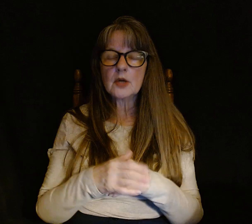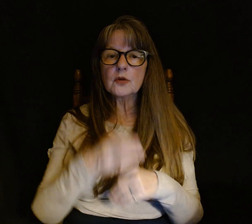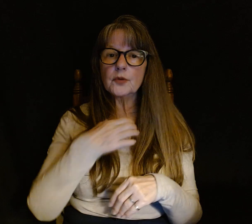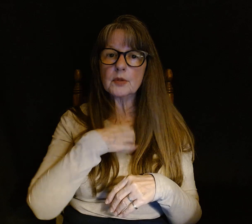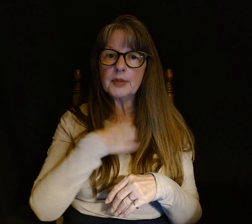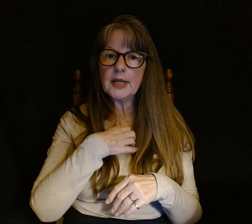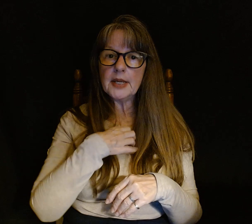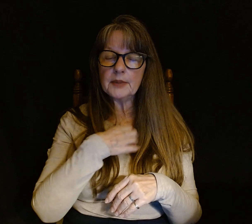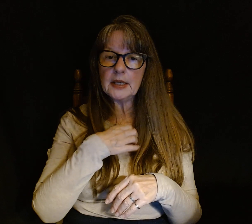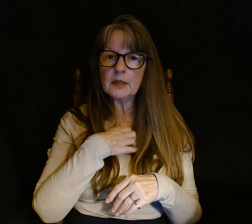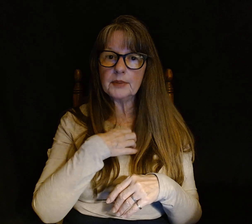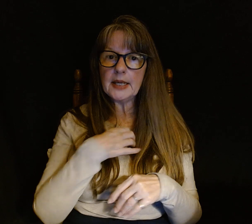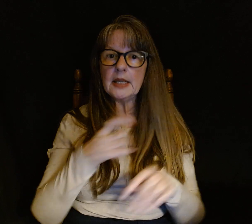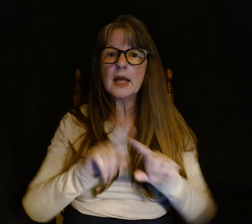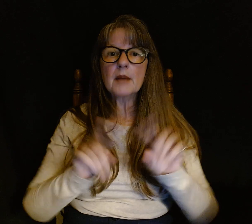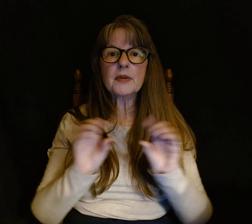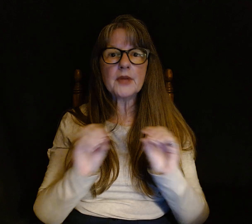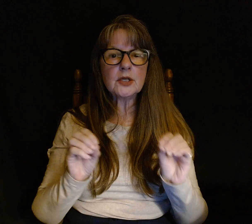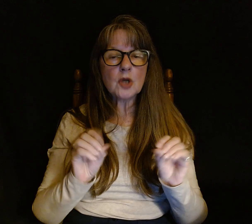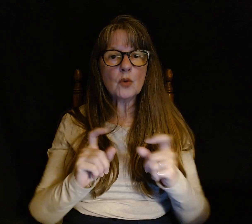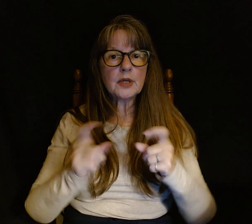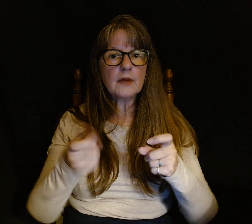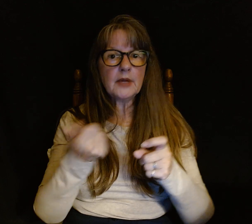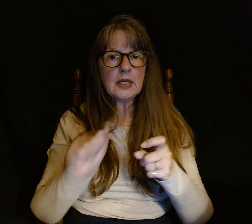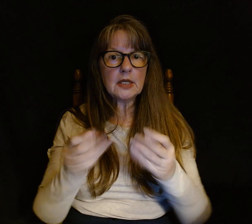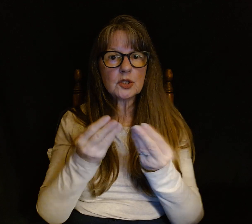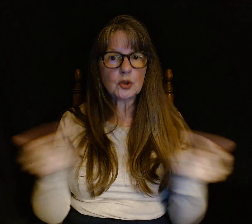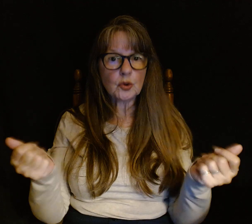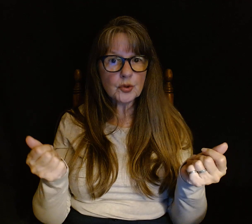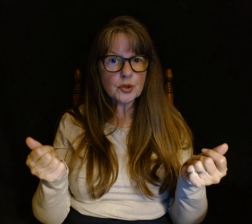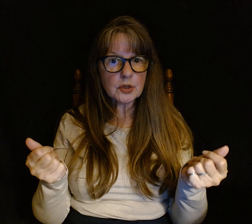they're complaining, but they don't give any solutions,